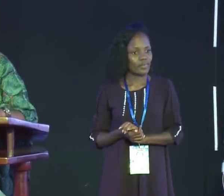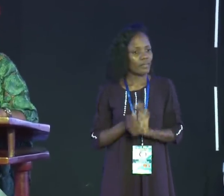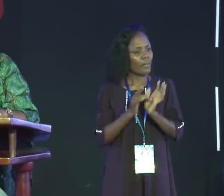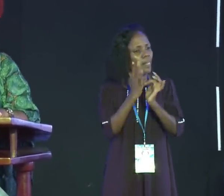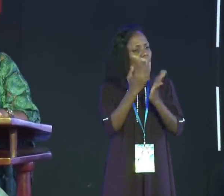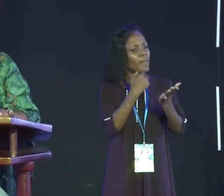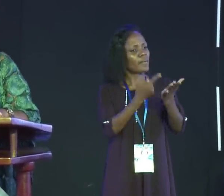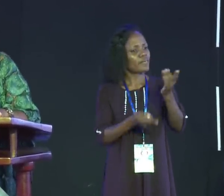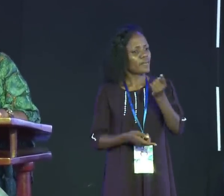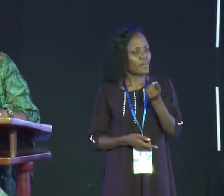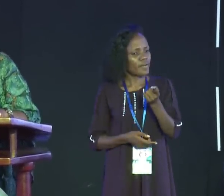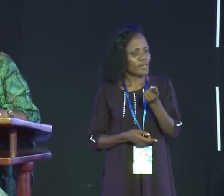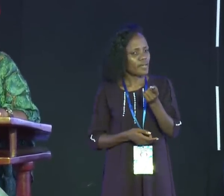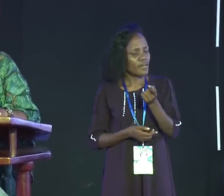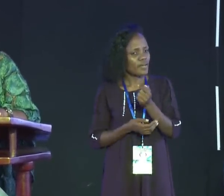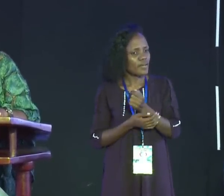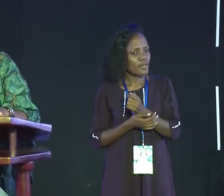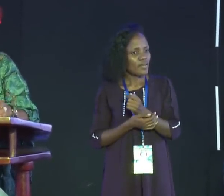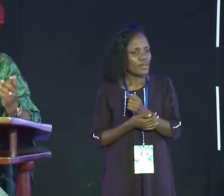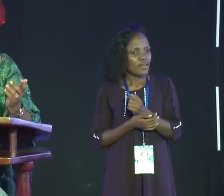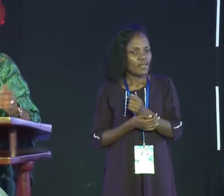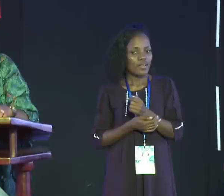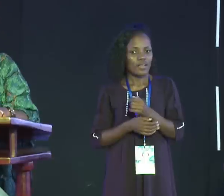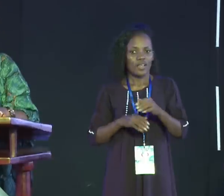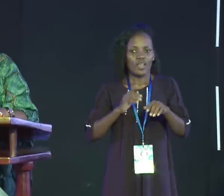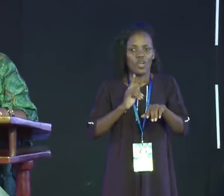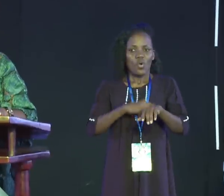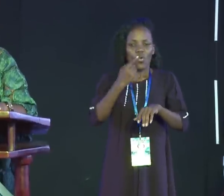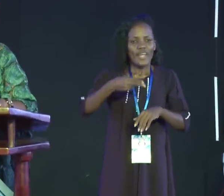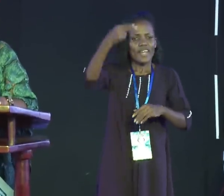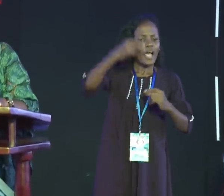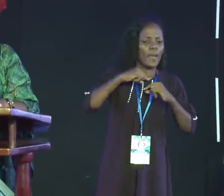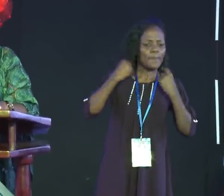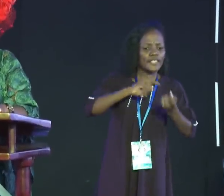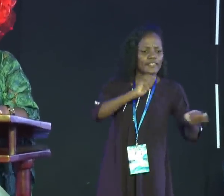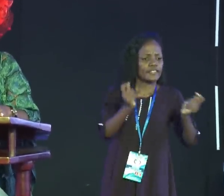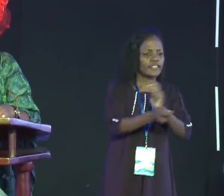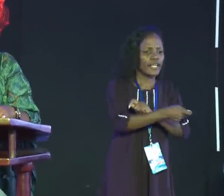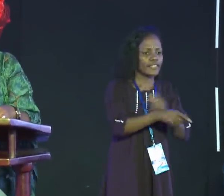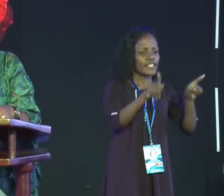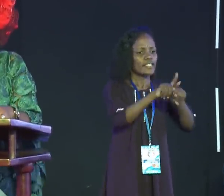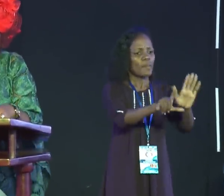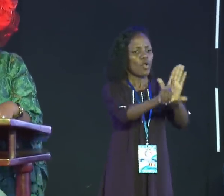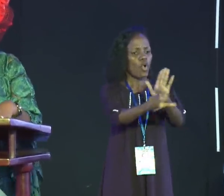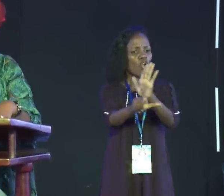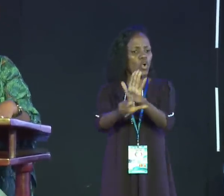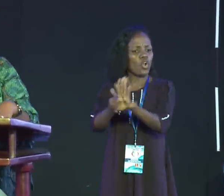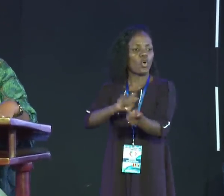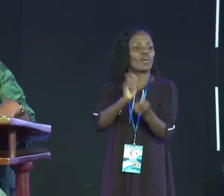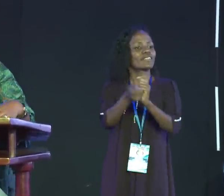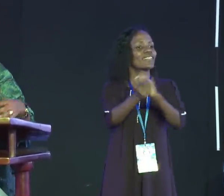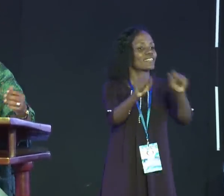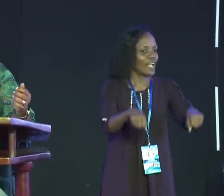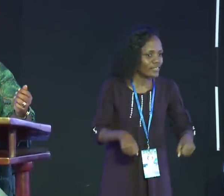Bible gamba. The Bible says, when the priesthood changes, so the